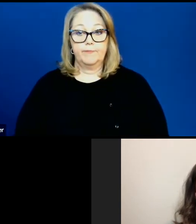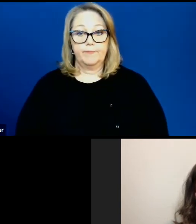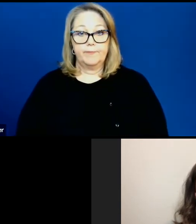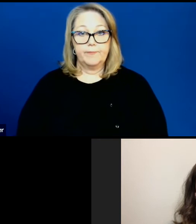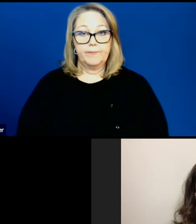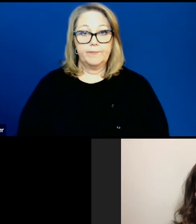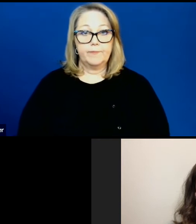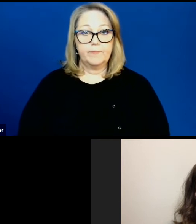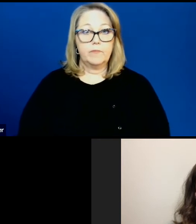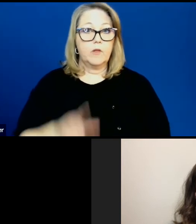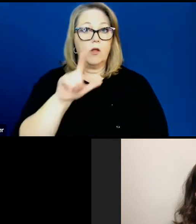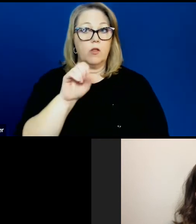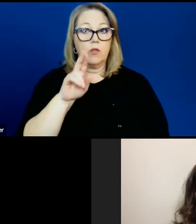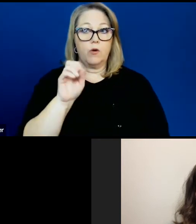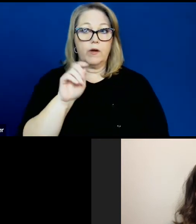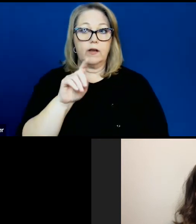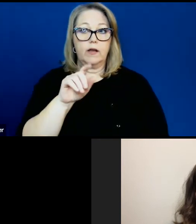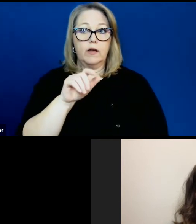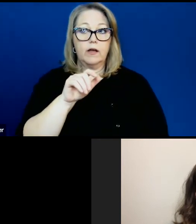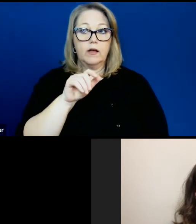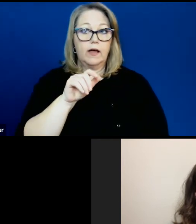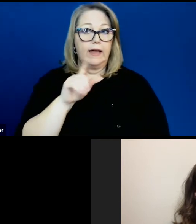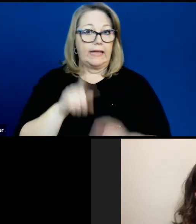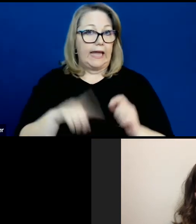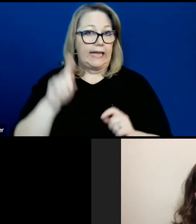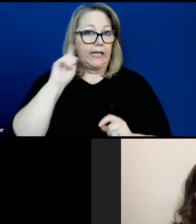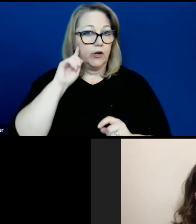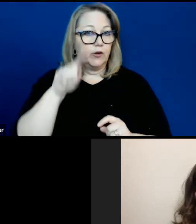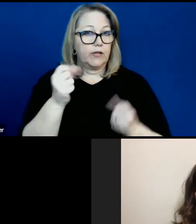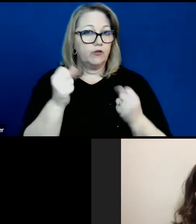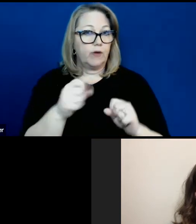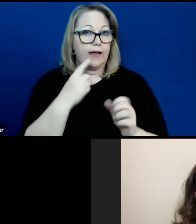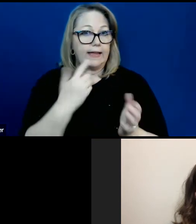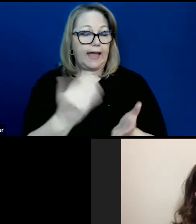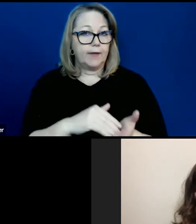Lauren, it looks like your microphone's unmuted, but I'm not able to hear you. Can you try again? Hello?